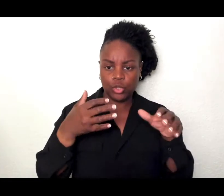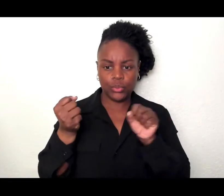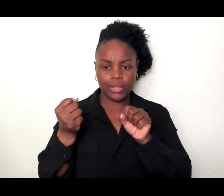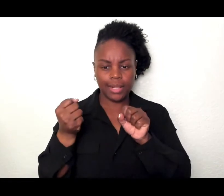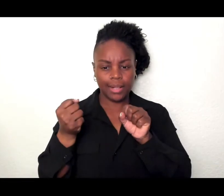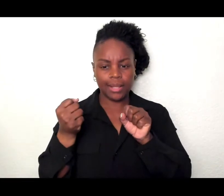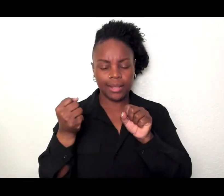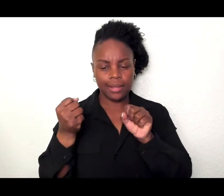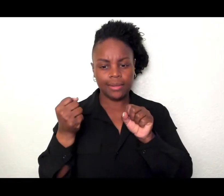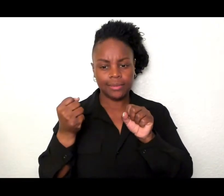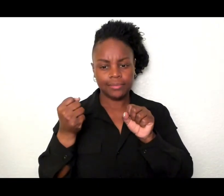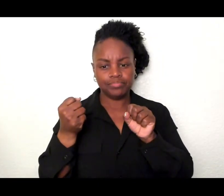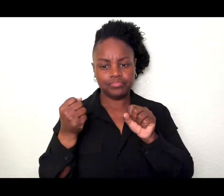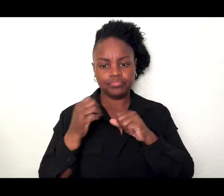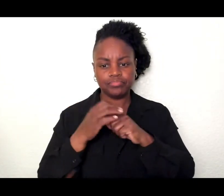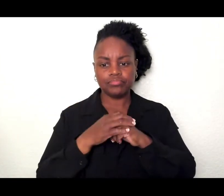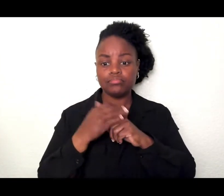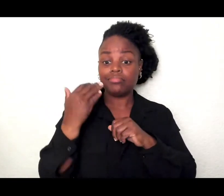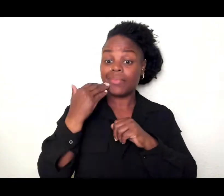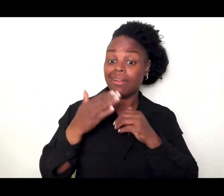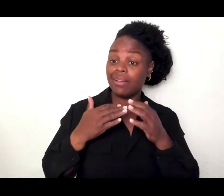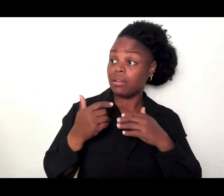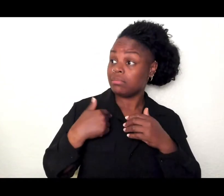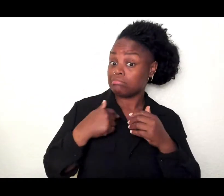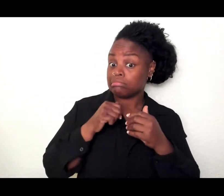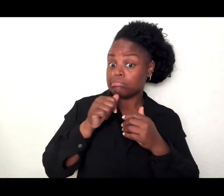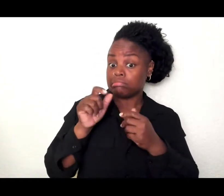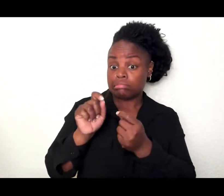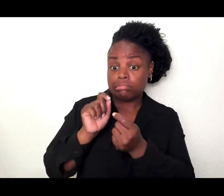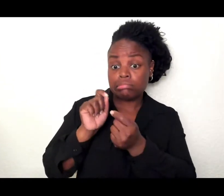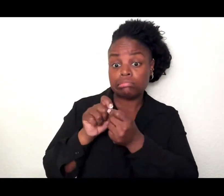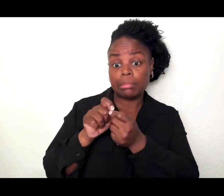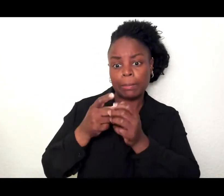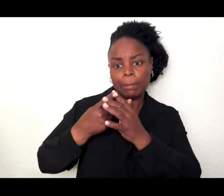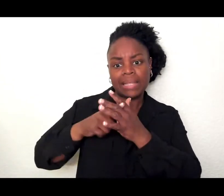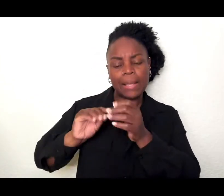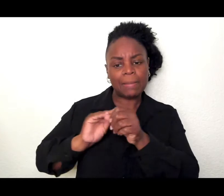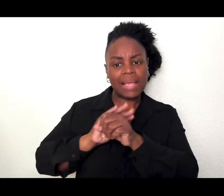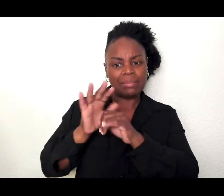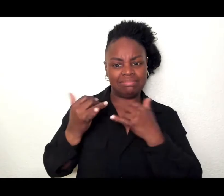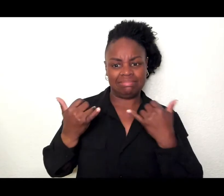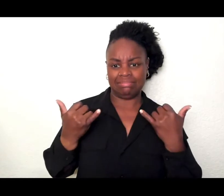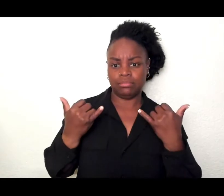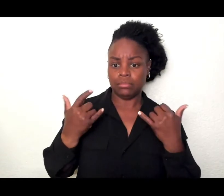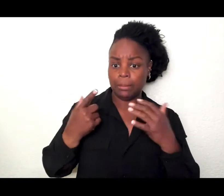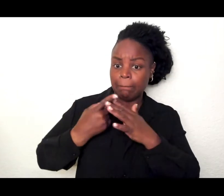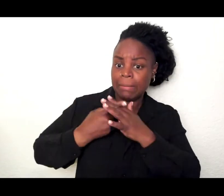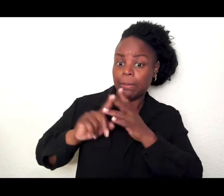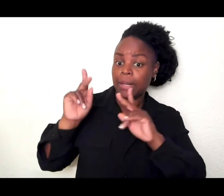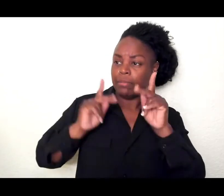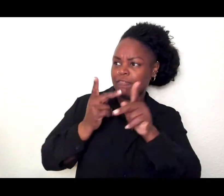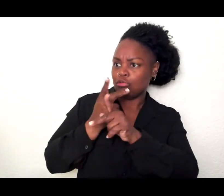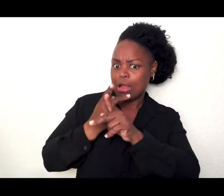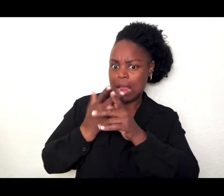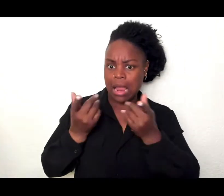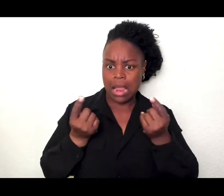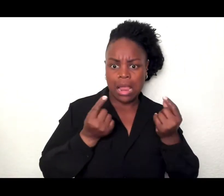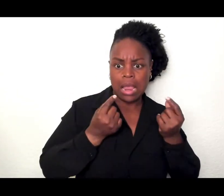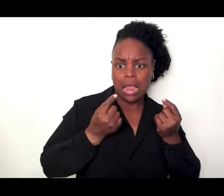and pivot very quickly. So even though we weren't exactly at the beginning of pandemic, we were at the beginning of